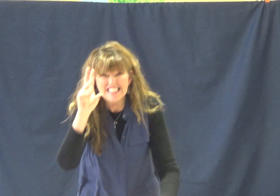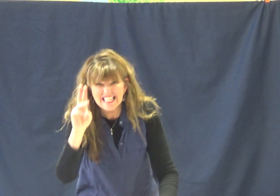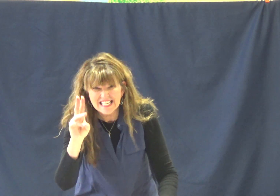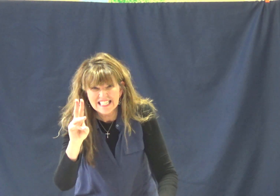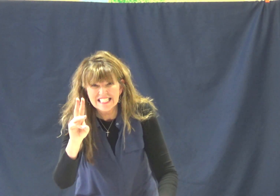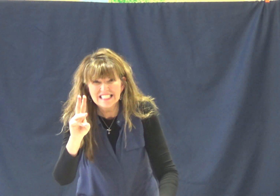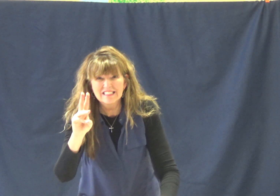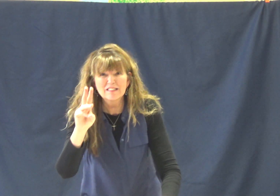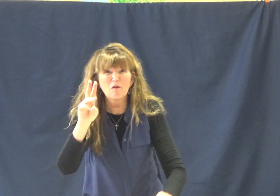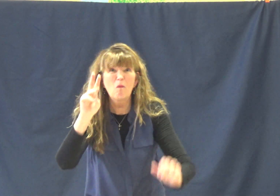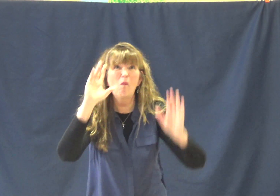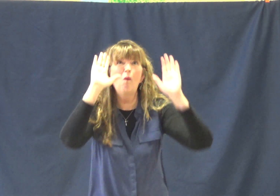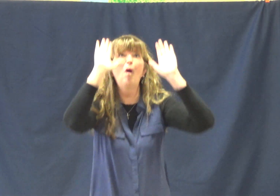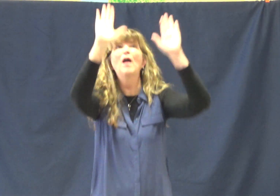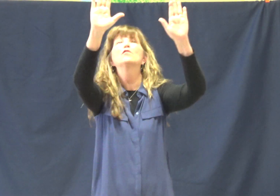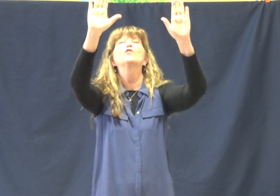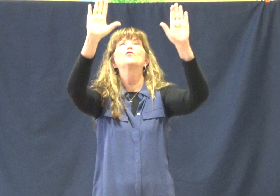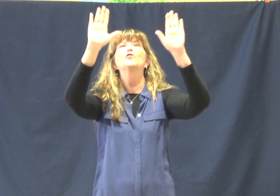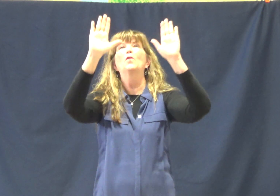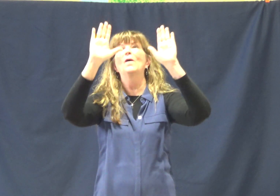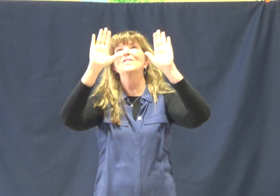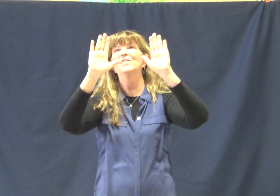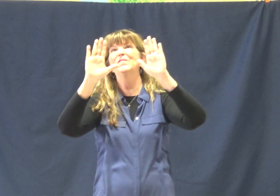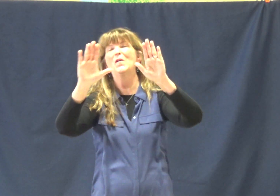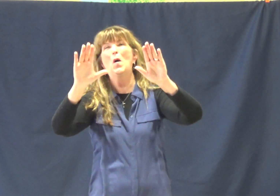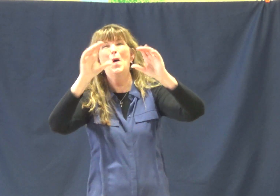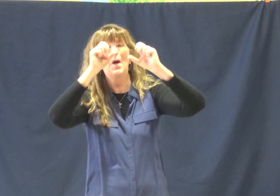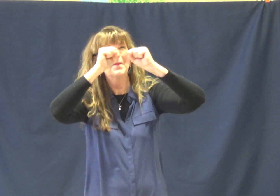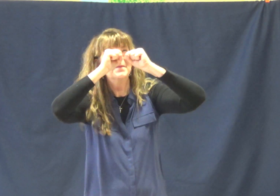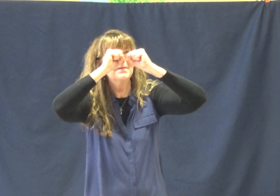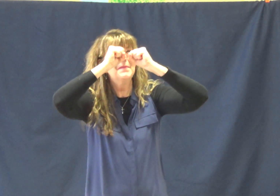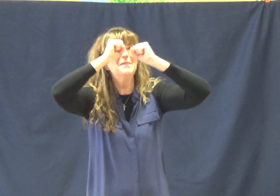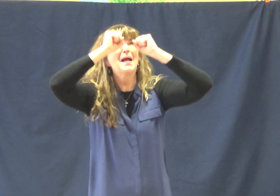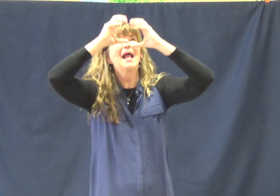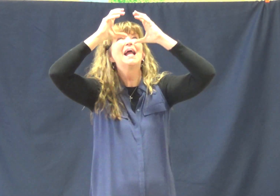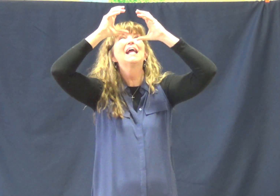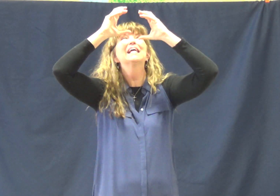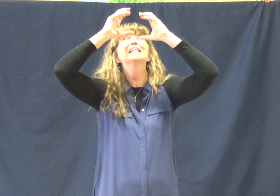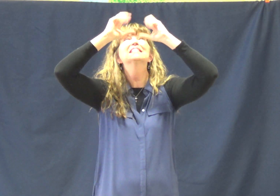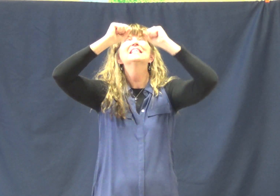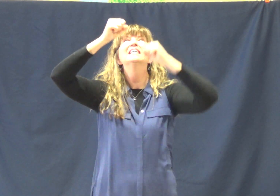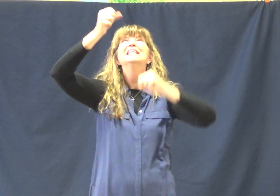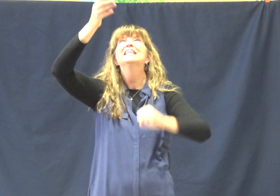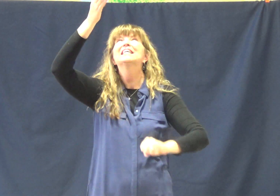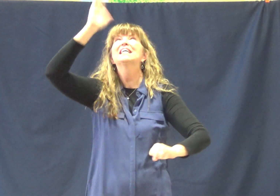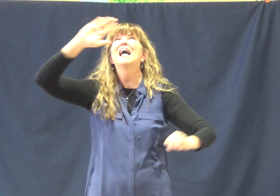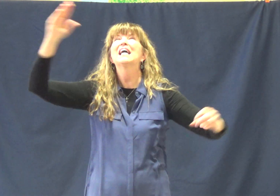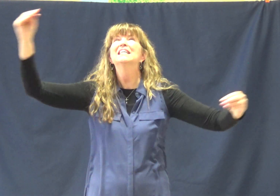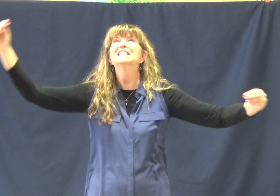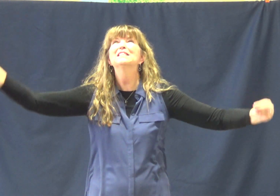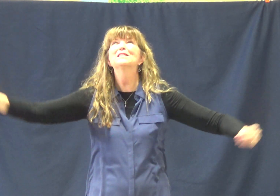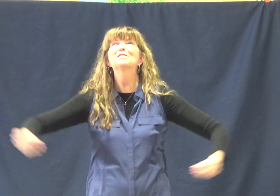These 66 books are amazing